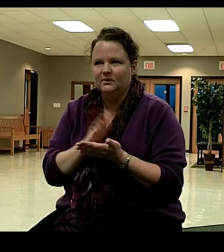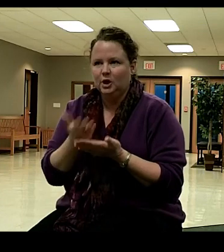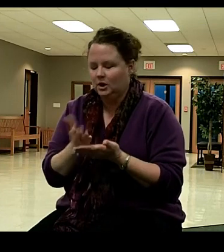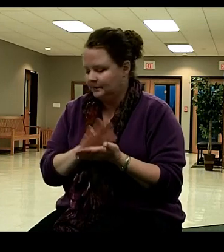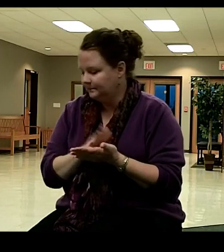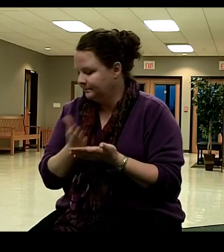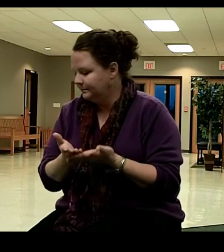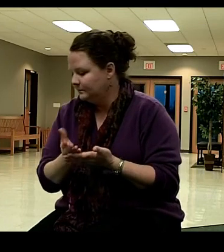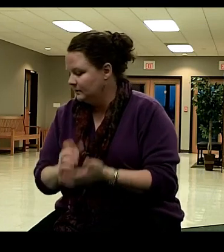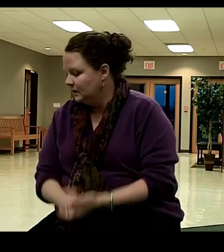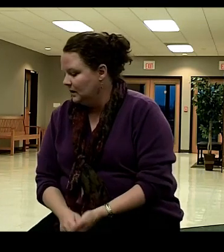cook.